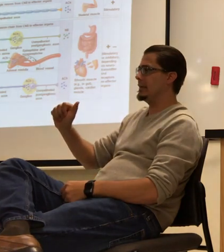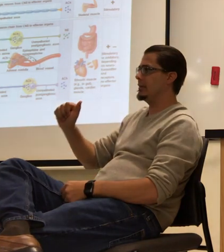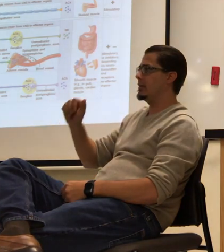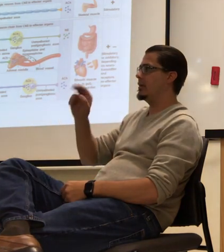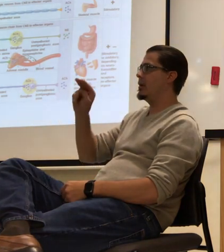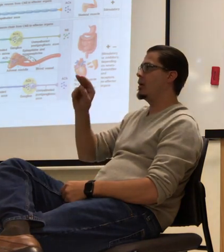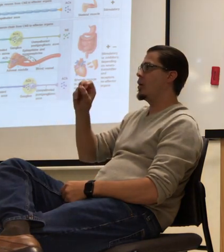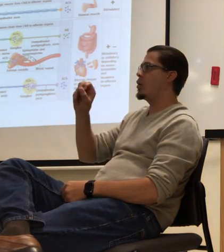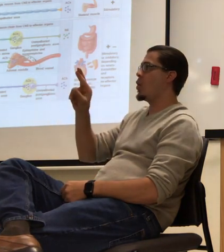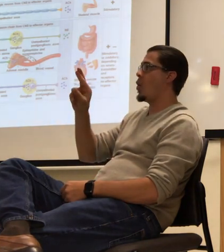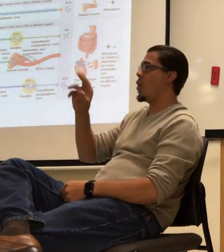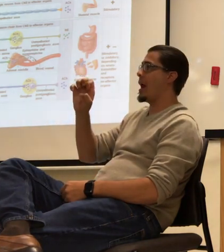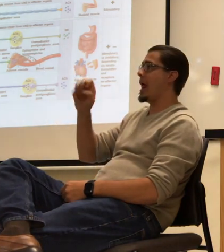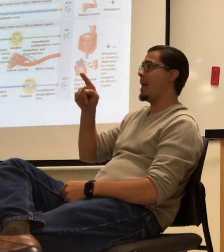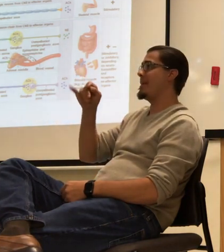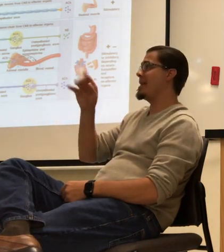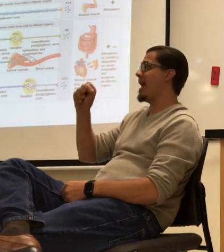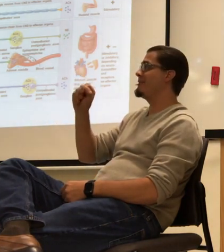norepinephrine.